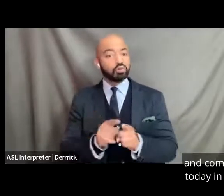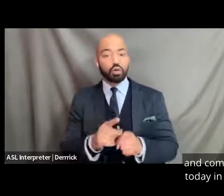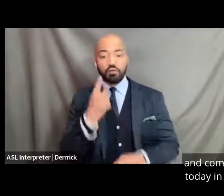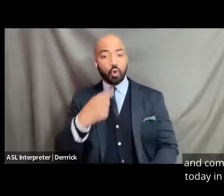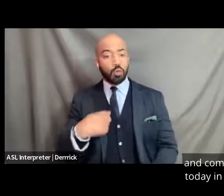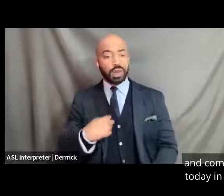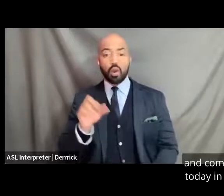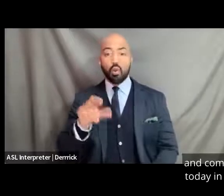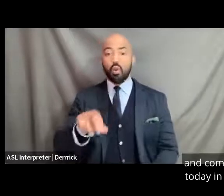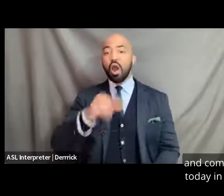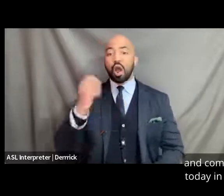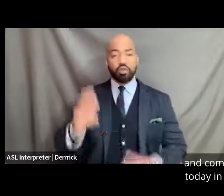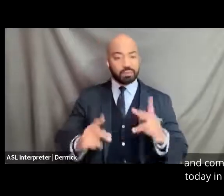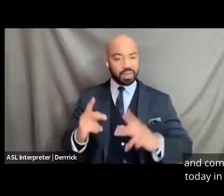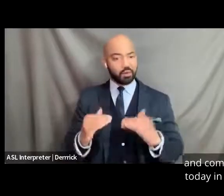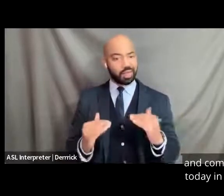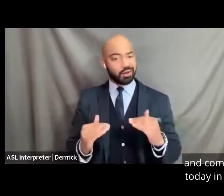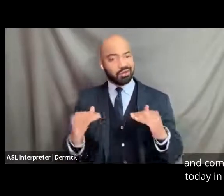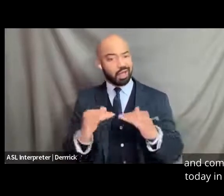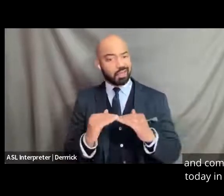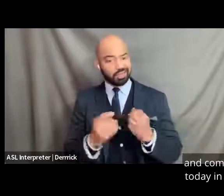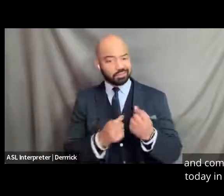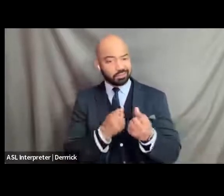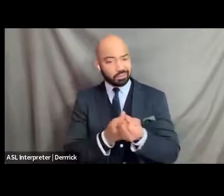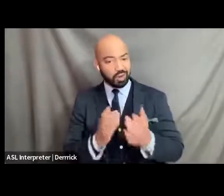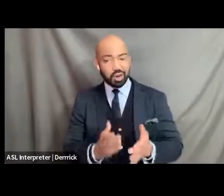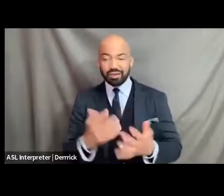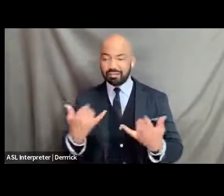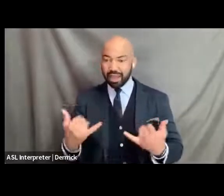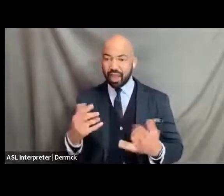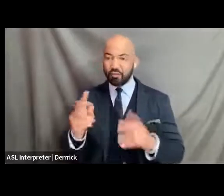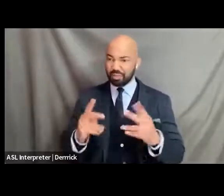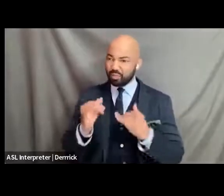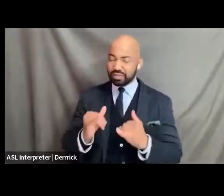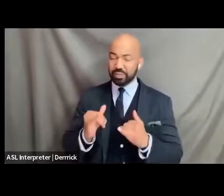comrades who are here today in positions of power